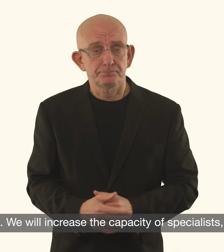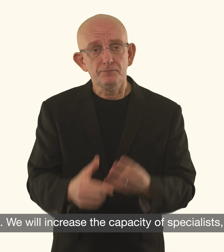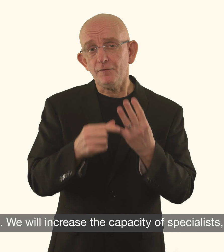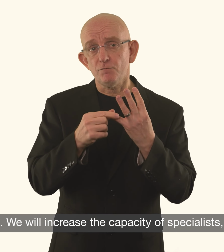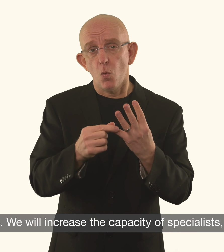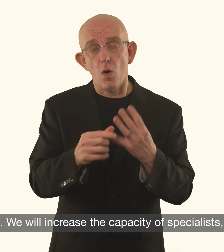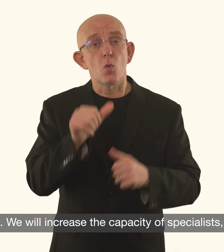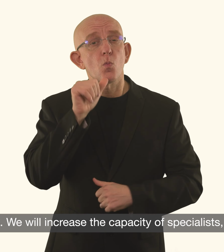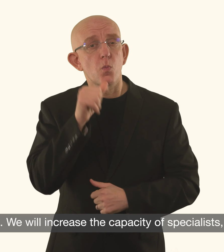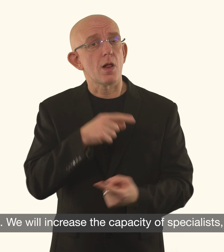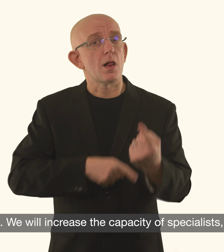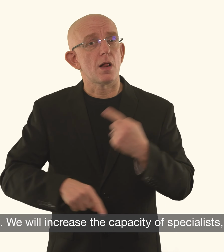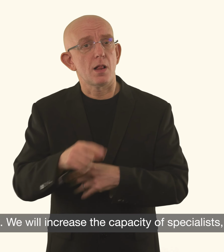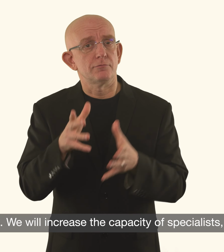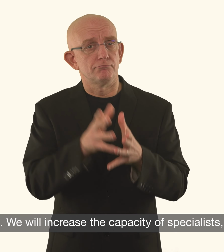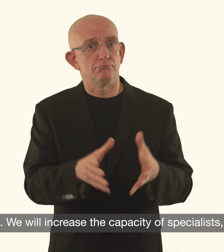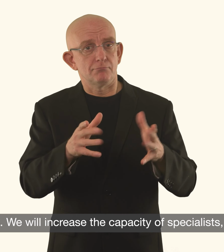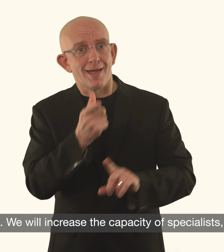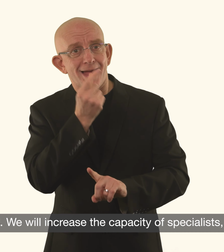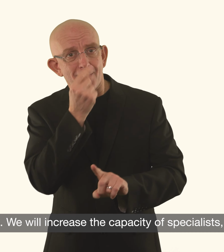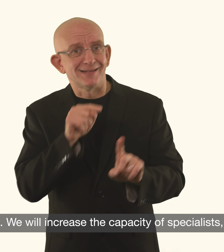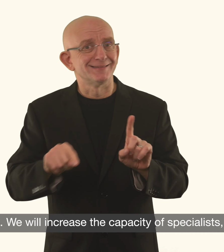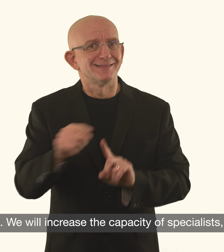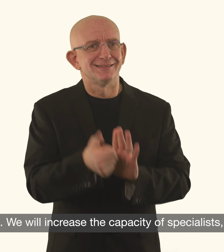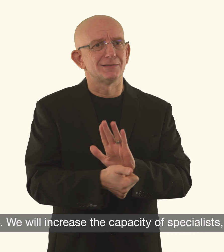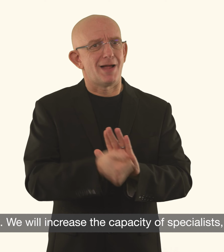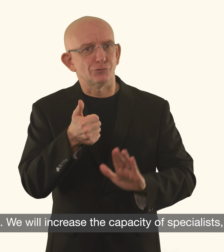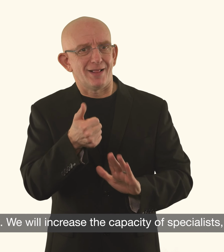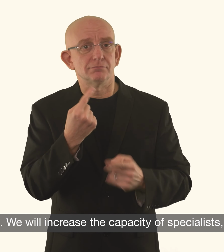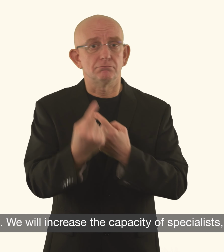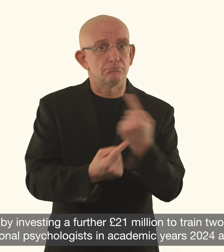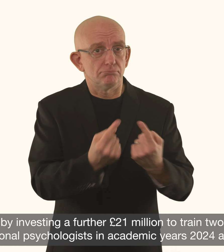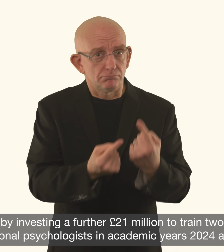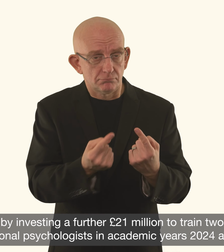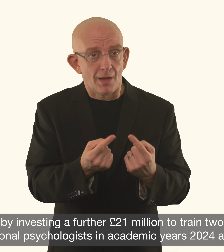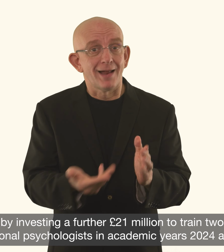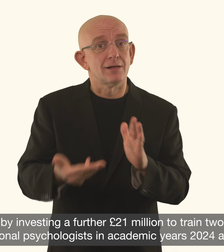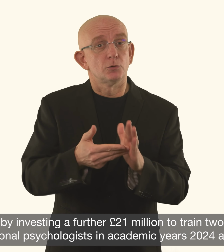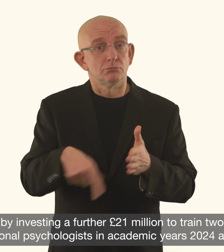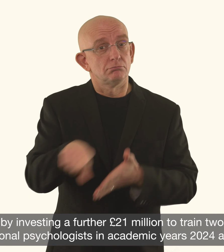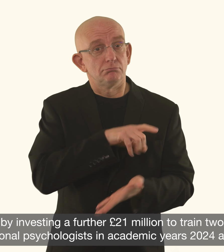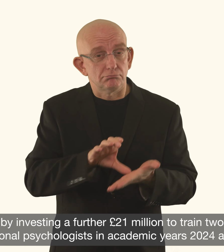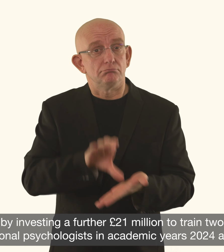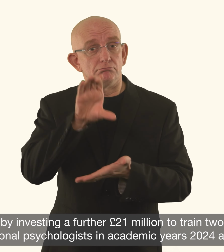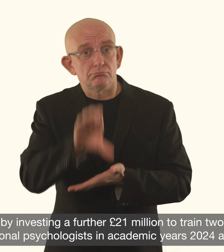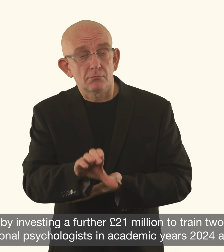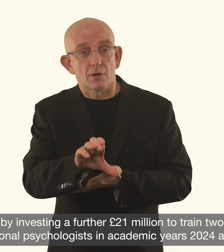4. We will increase the capacity of specialists, including by investing a further £21 million to train two